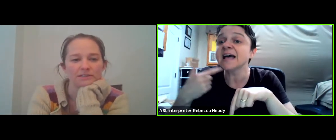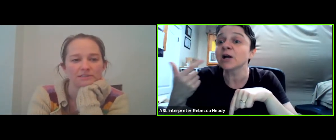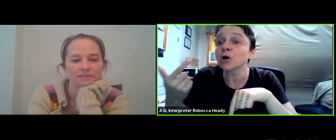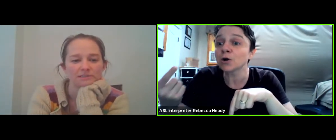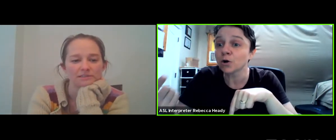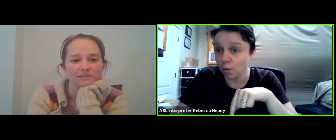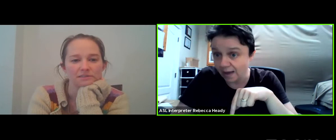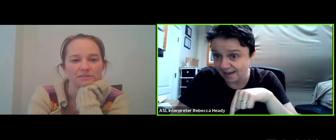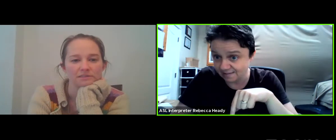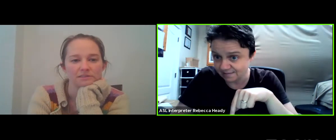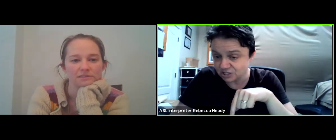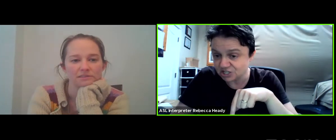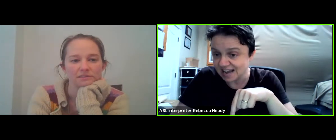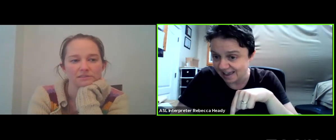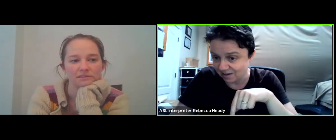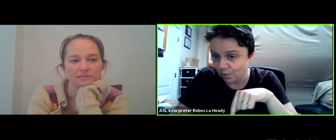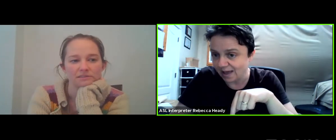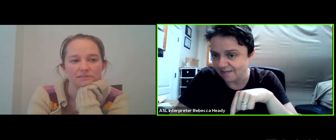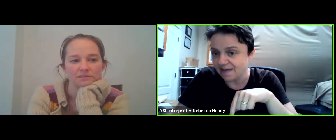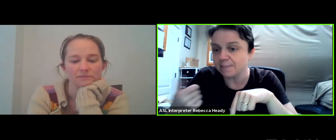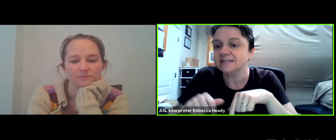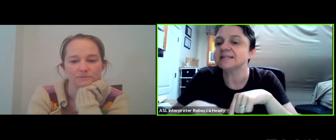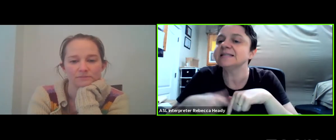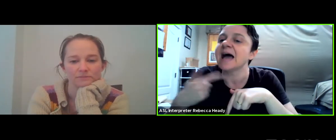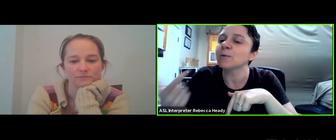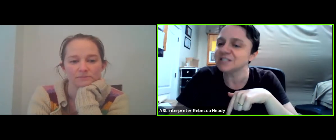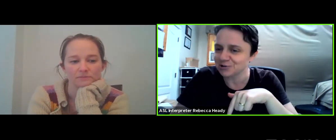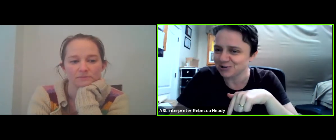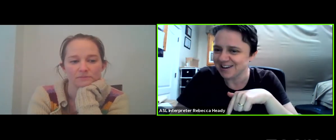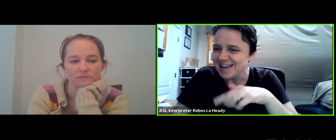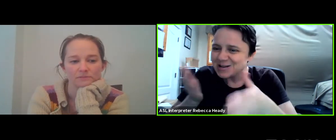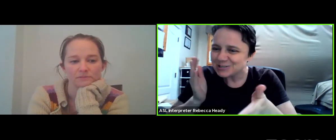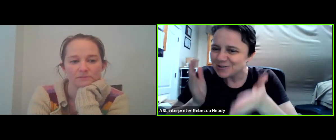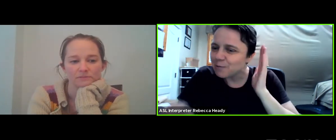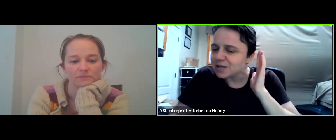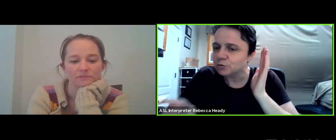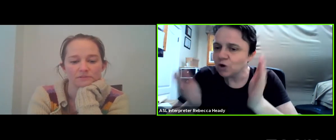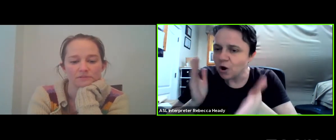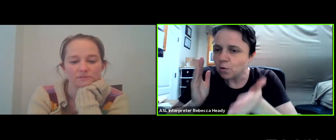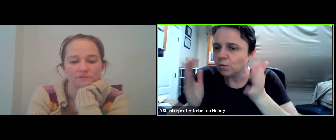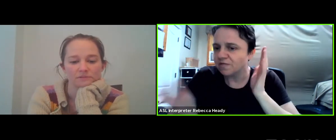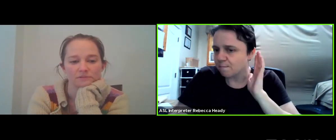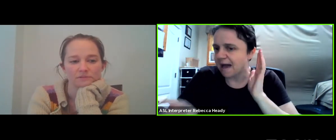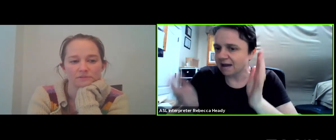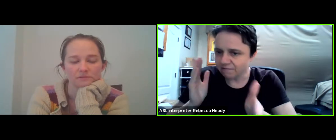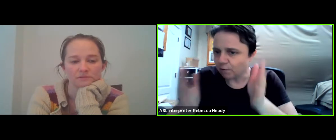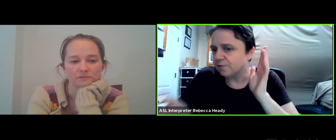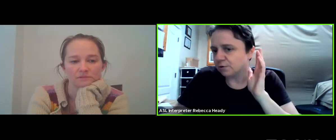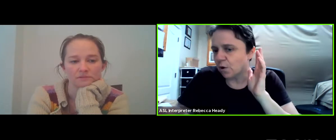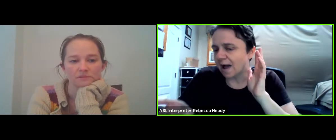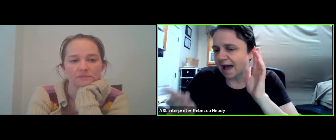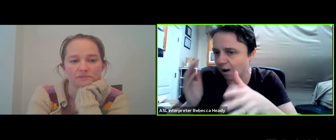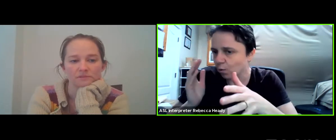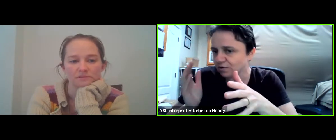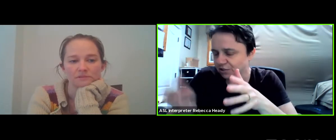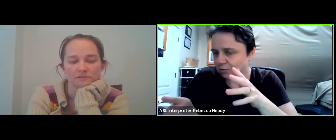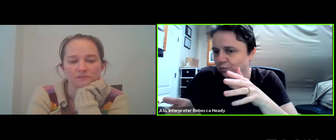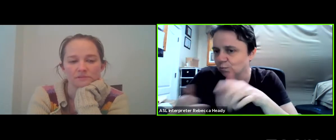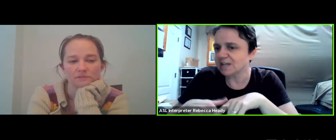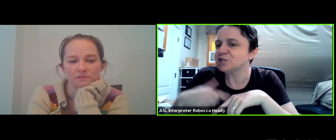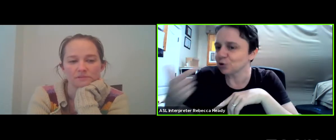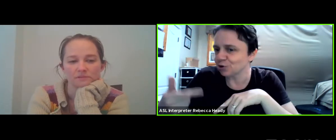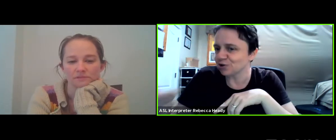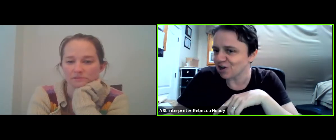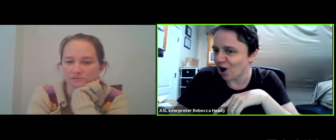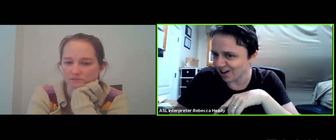Okay. Okay, go ahead. GA, go ahead. That means now it's your turn. So that way, you know, the back and forth, you know how